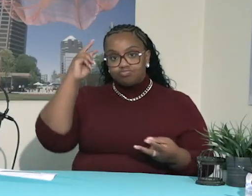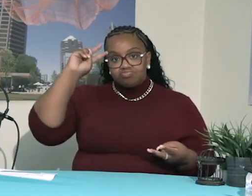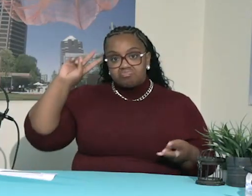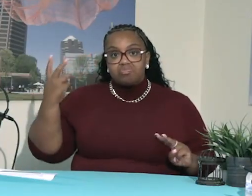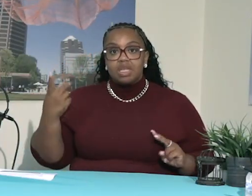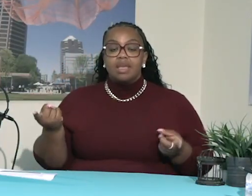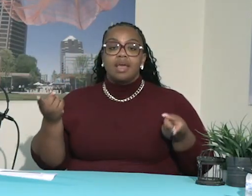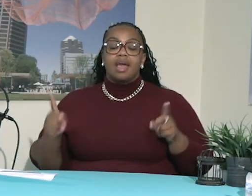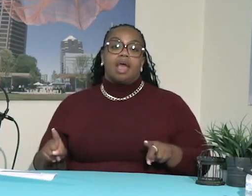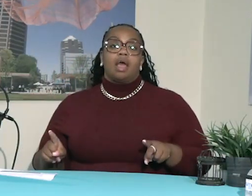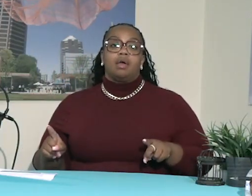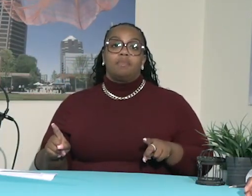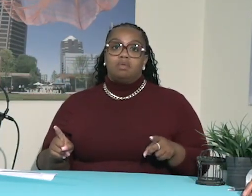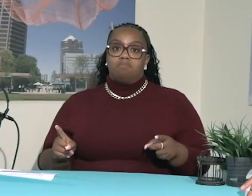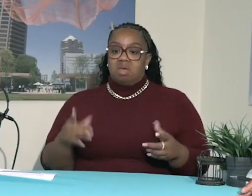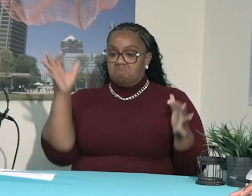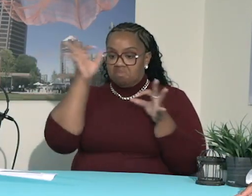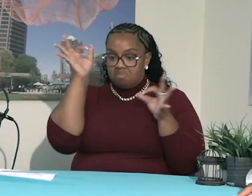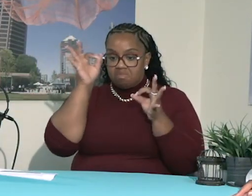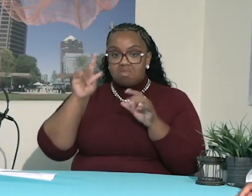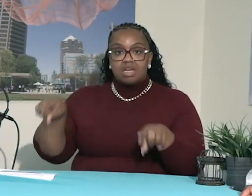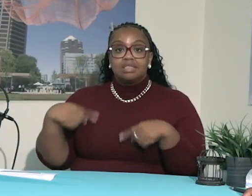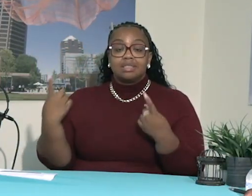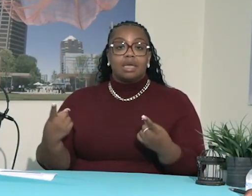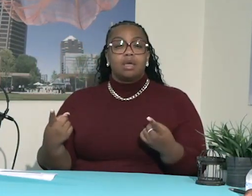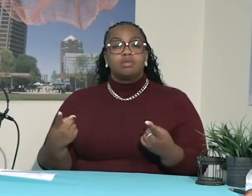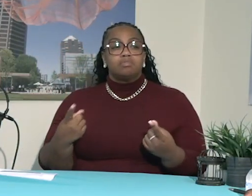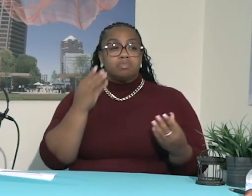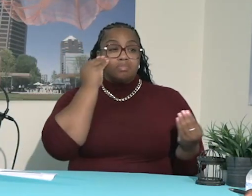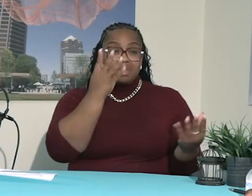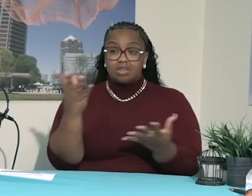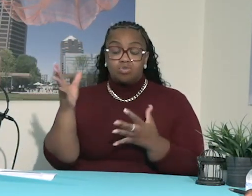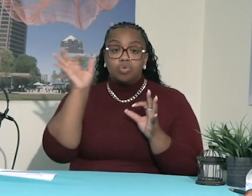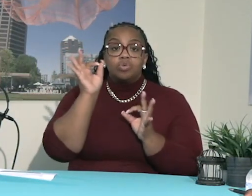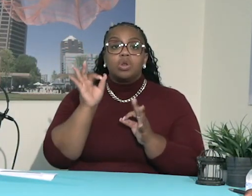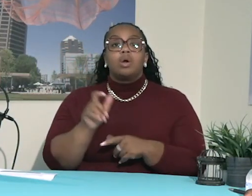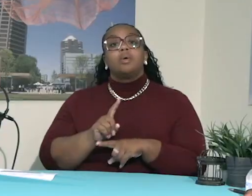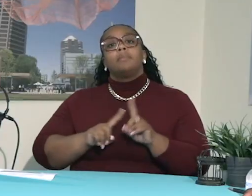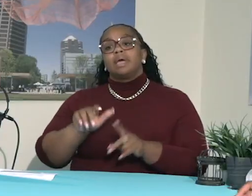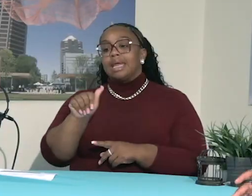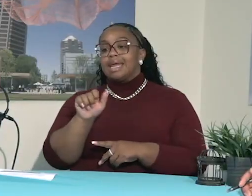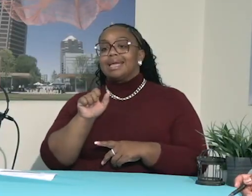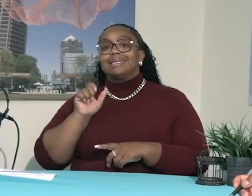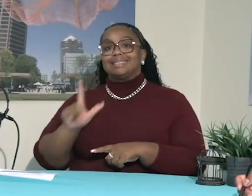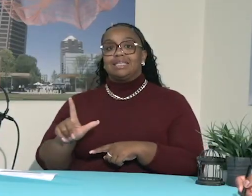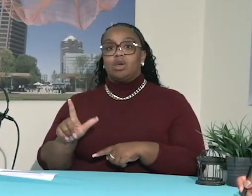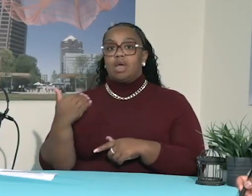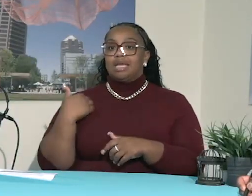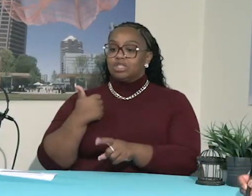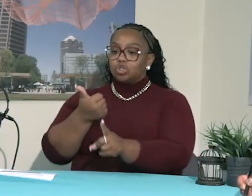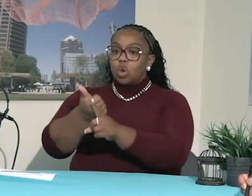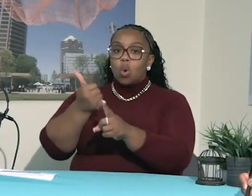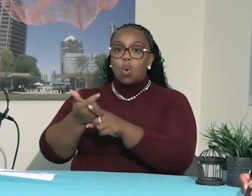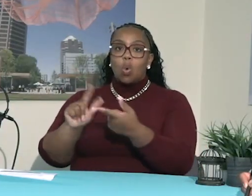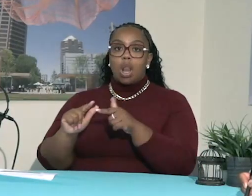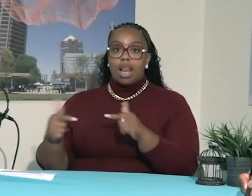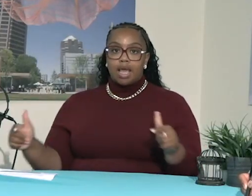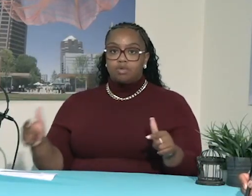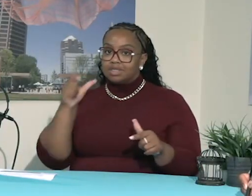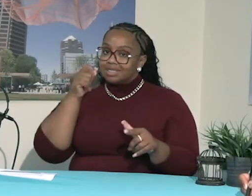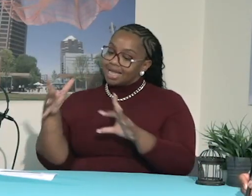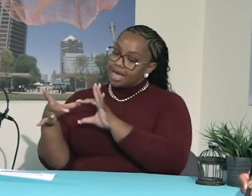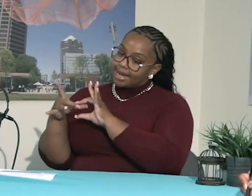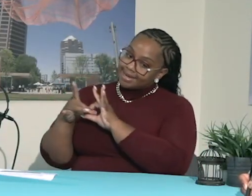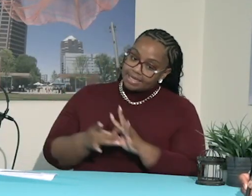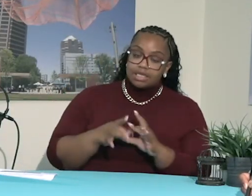its own syntax, its own grammar structure. It is not a derivative of English. It's its own language. So if I gave you,